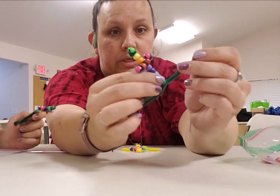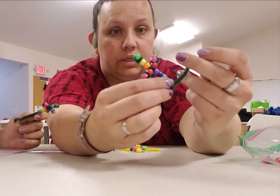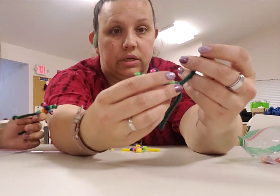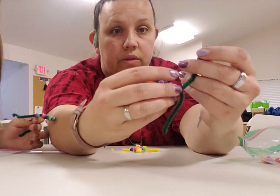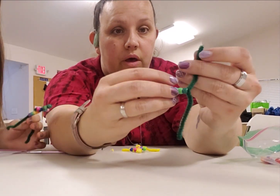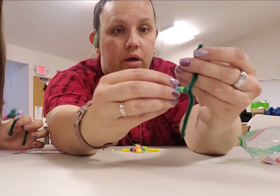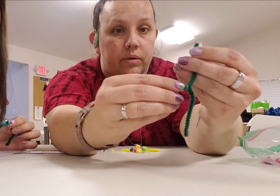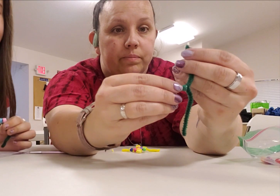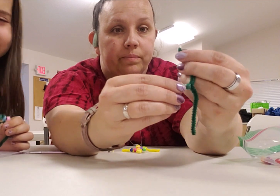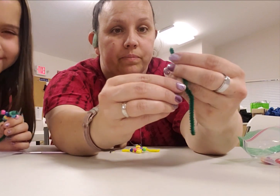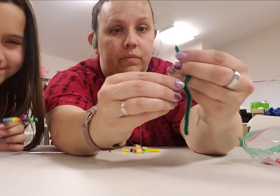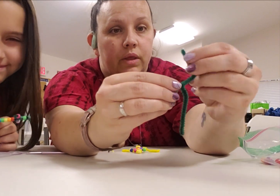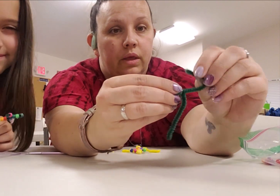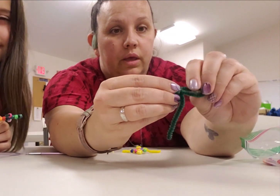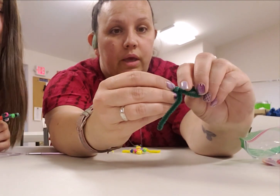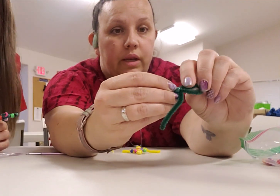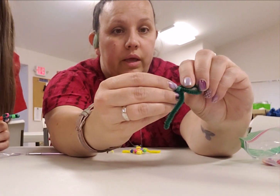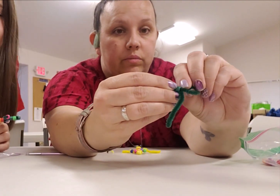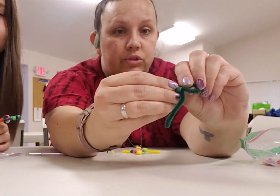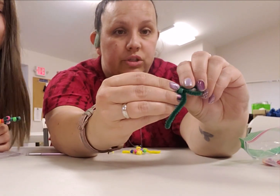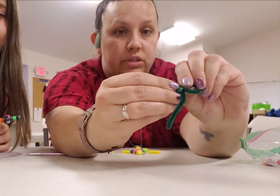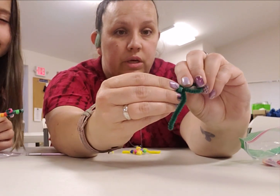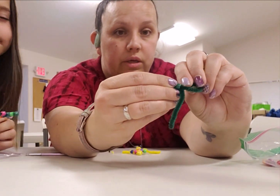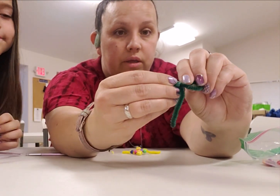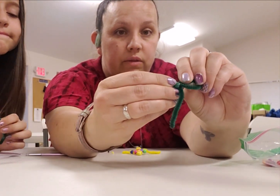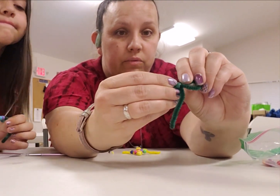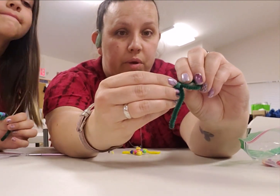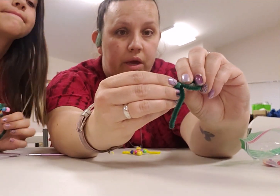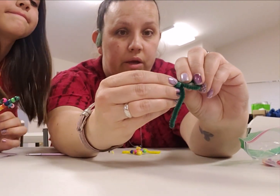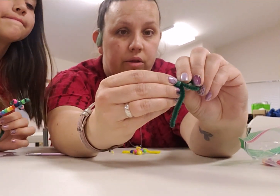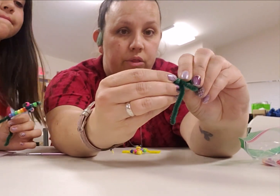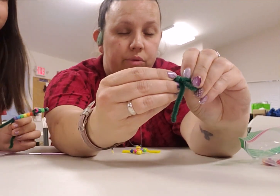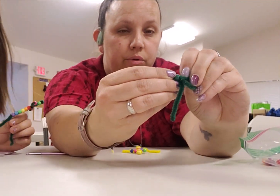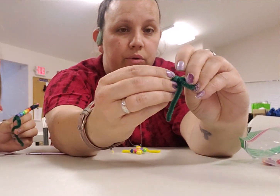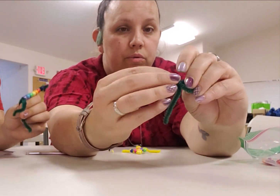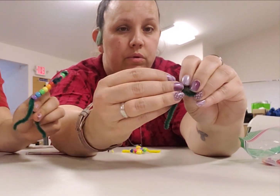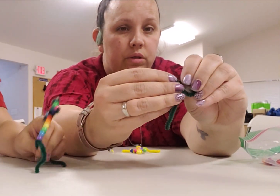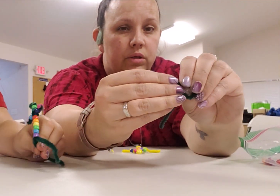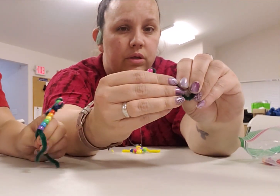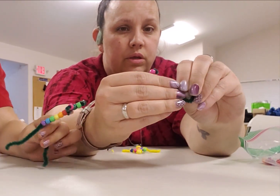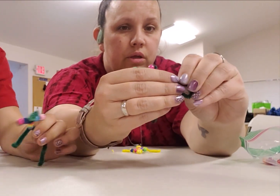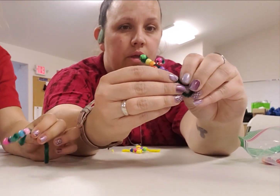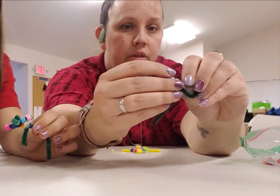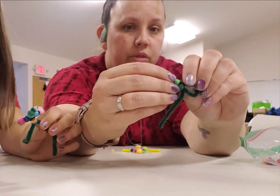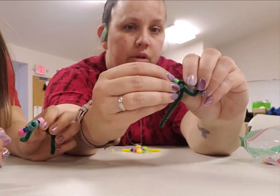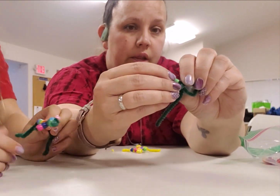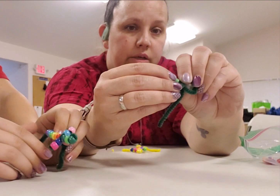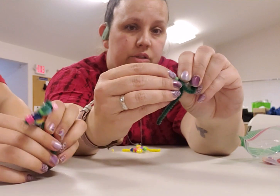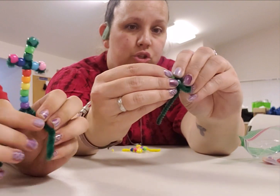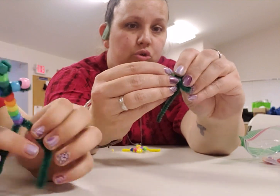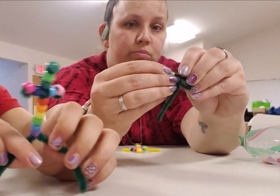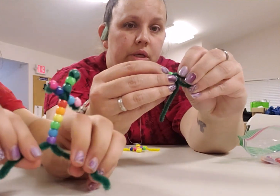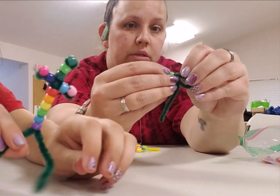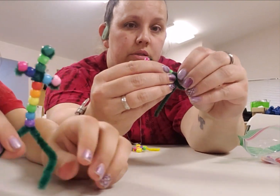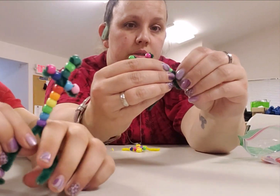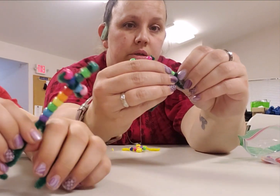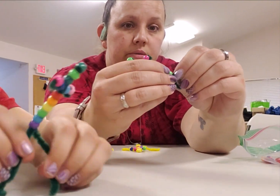did on the arm. And I'm just tucking this back through the next 2 beads.